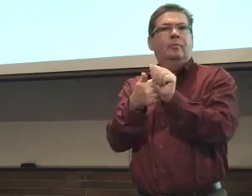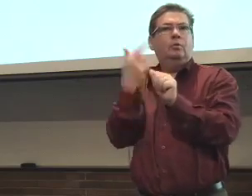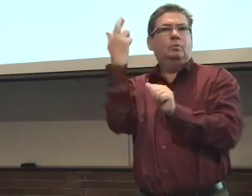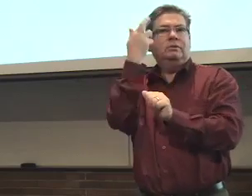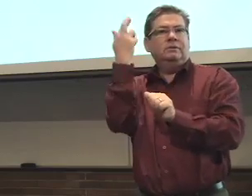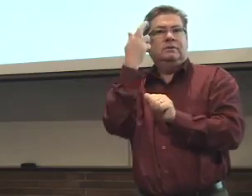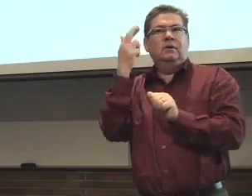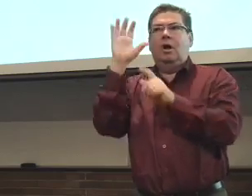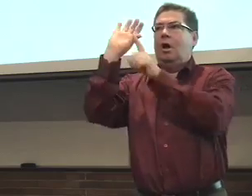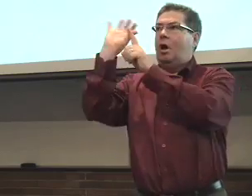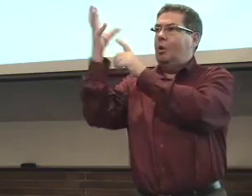things.